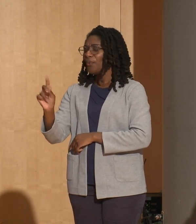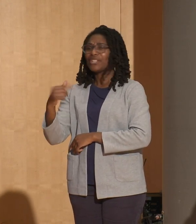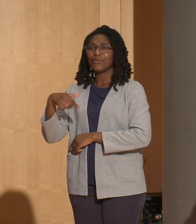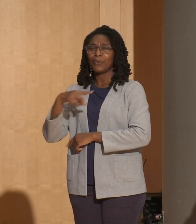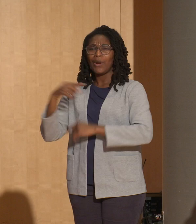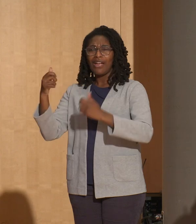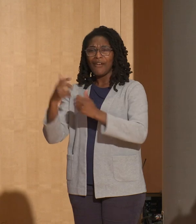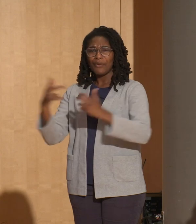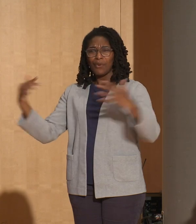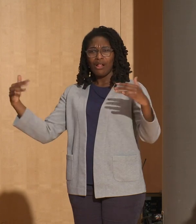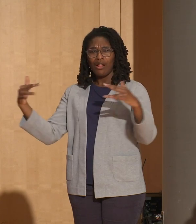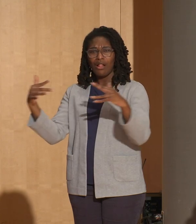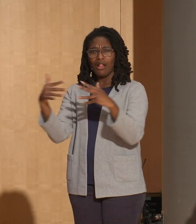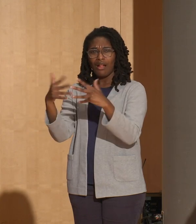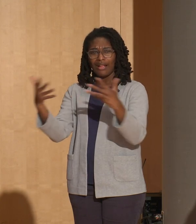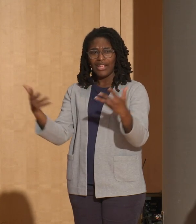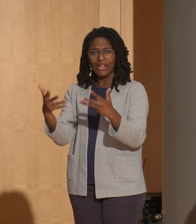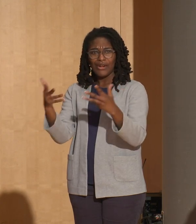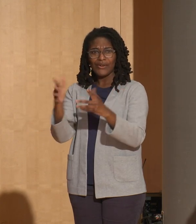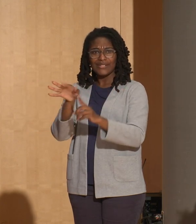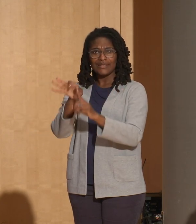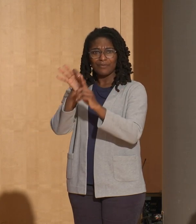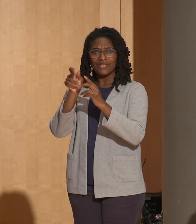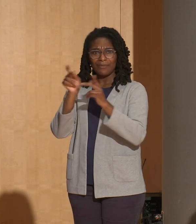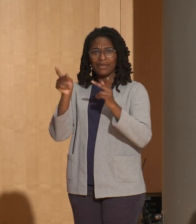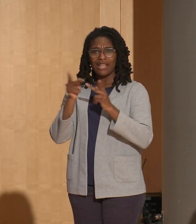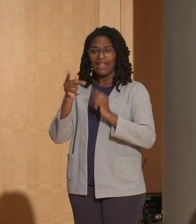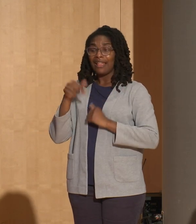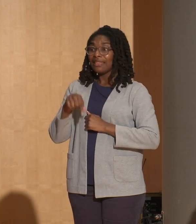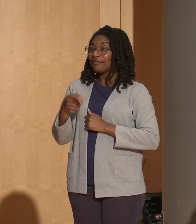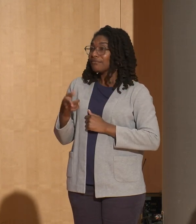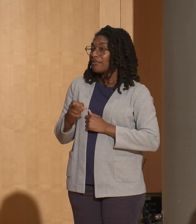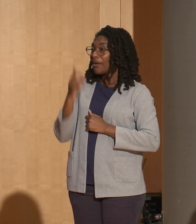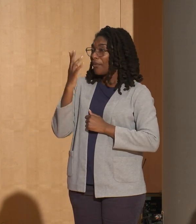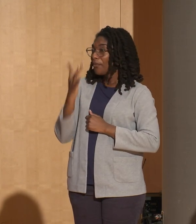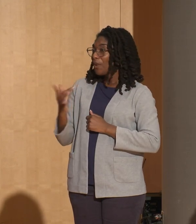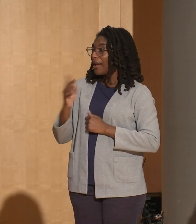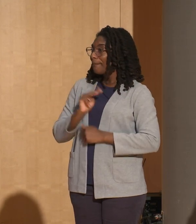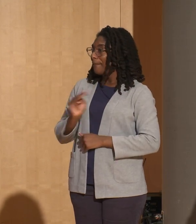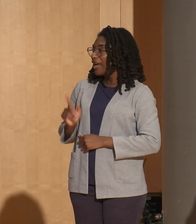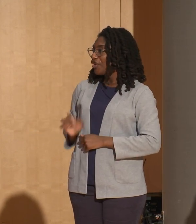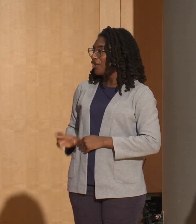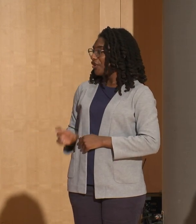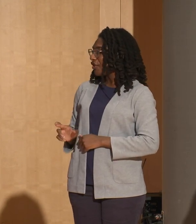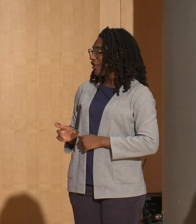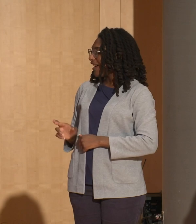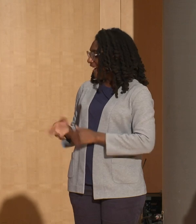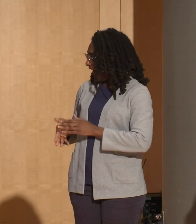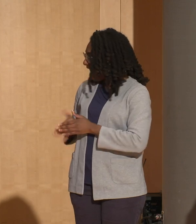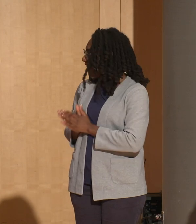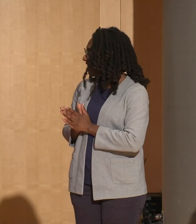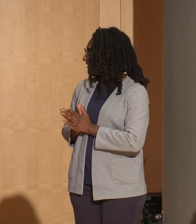to bring it all together in one space. This is happening because Mayor Scott asked that it happen.